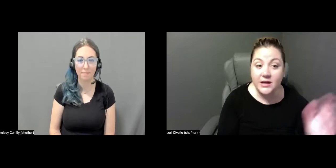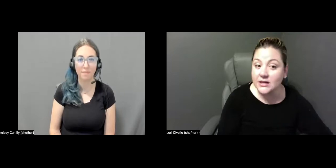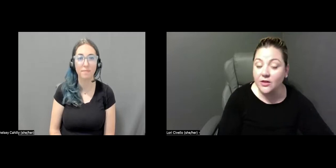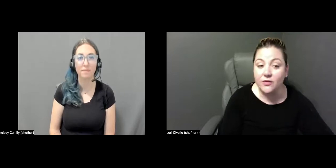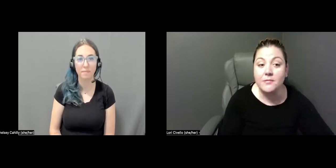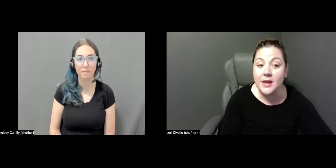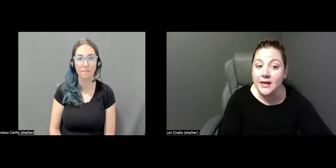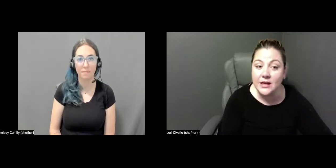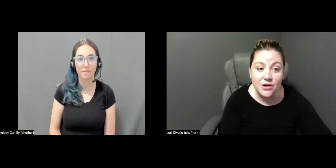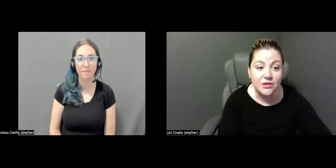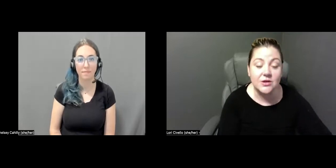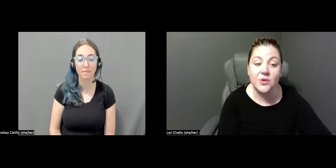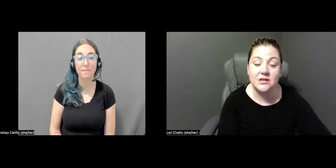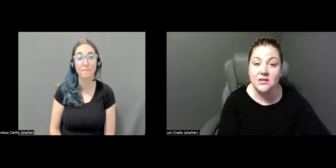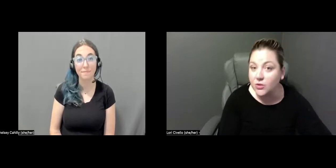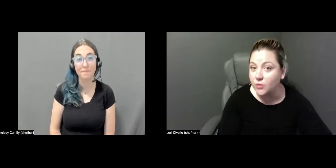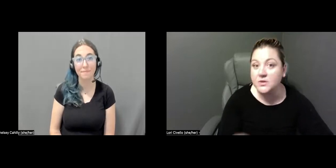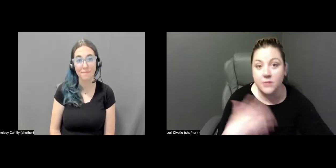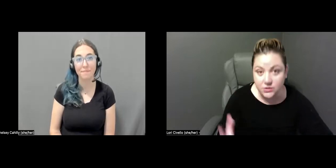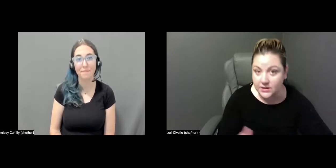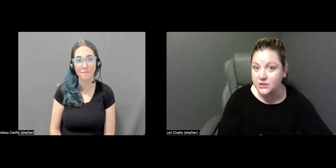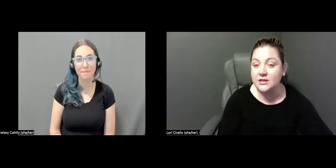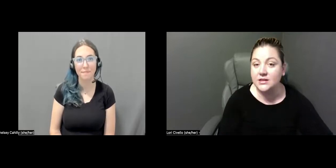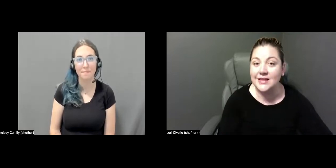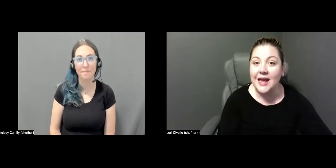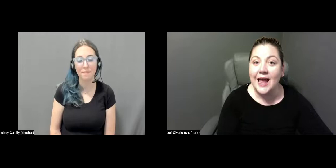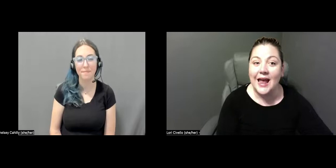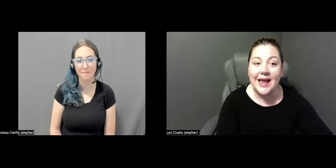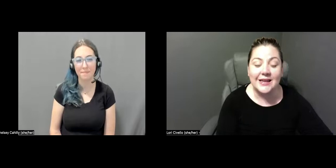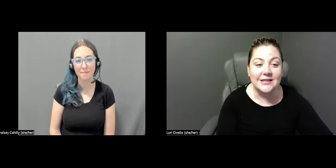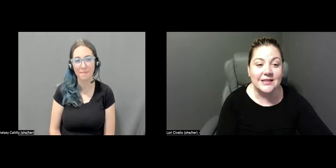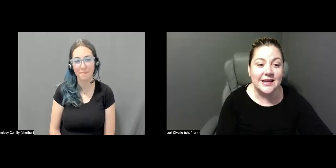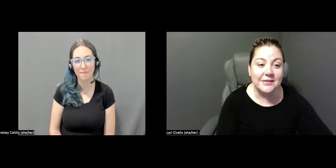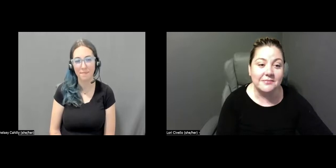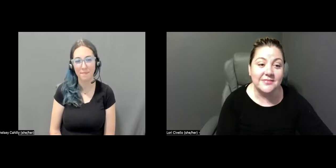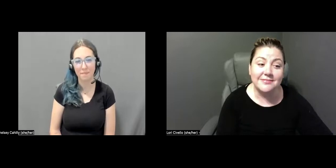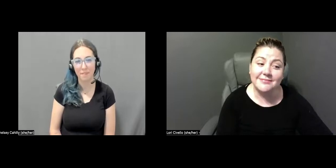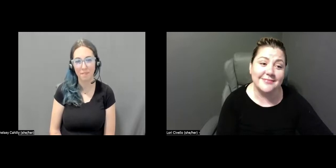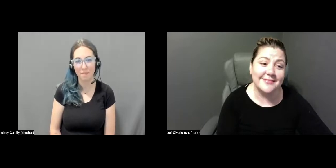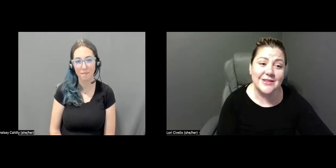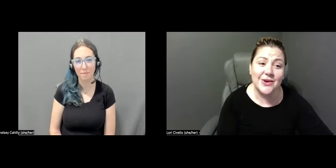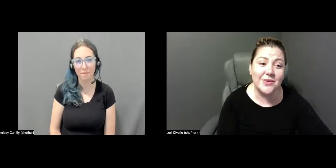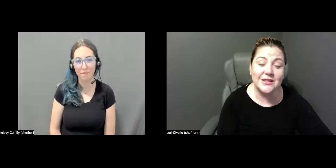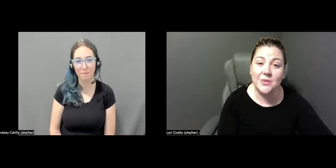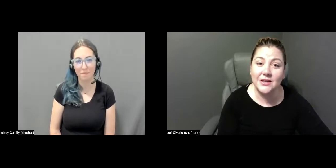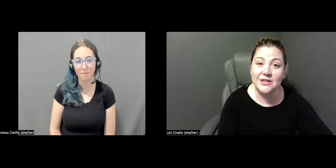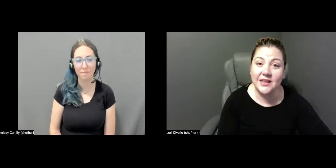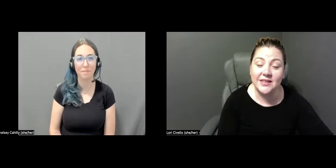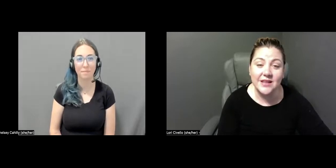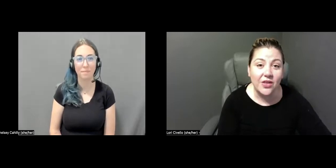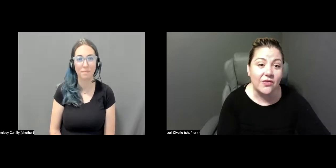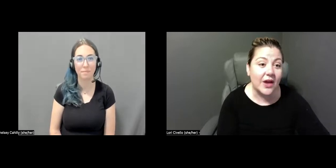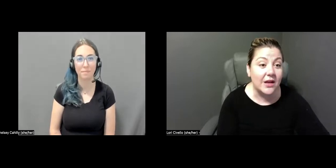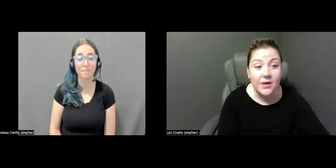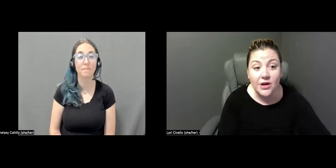have been working together for many years, hosting study groups, mentor sessions, and so we just wanted to get